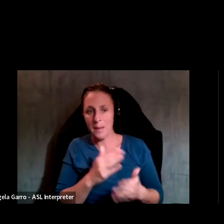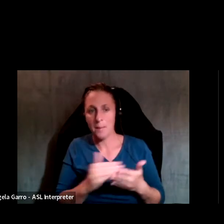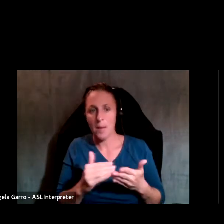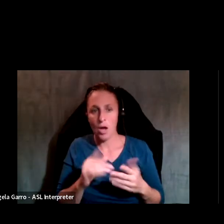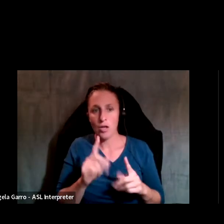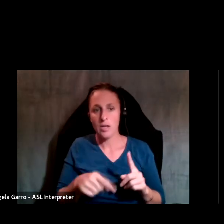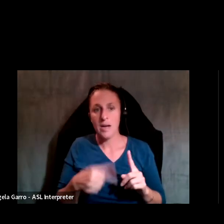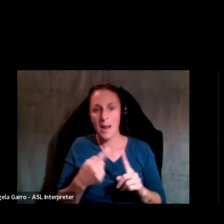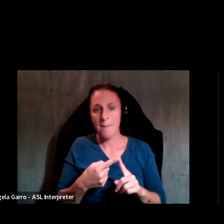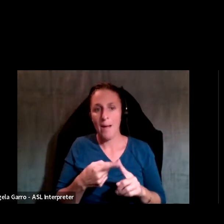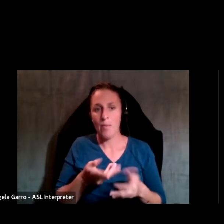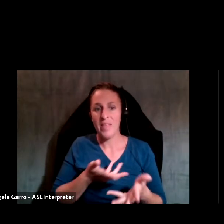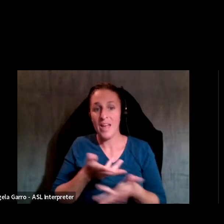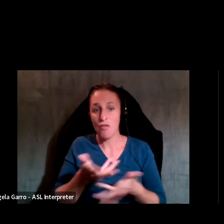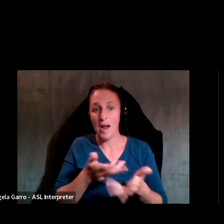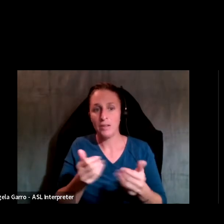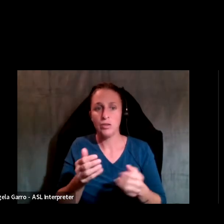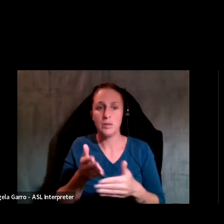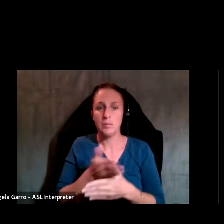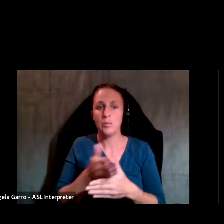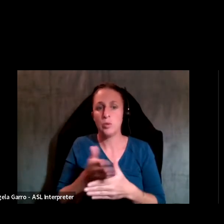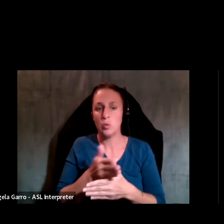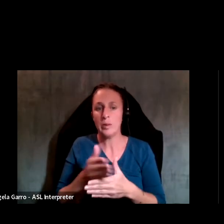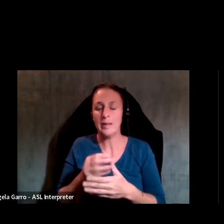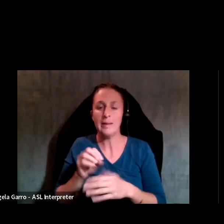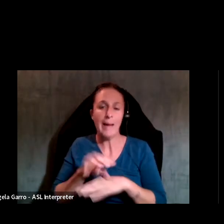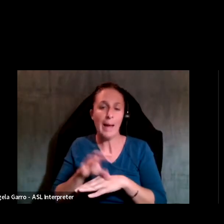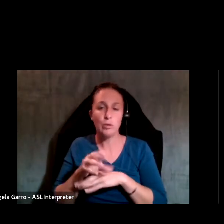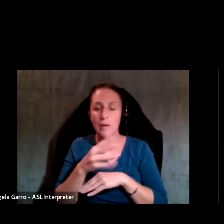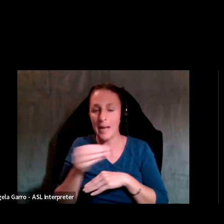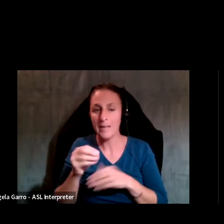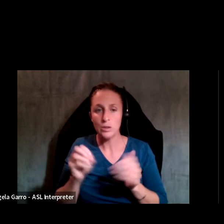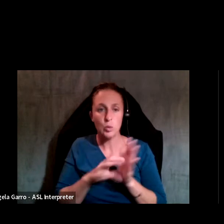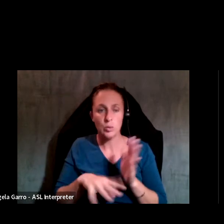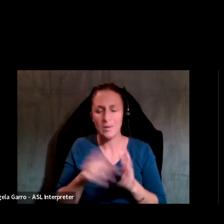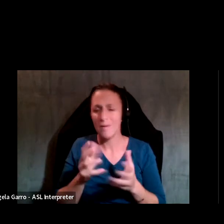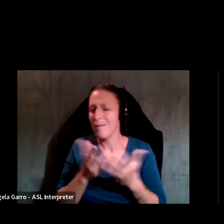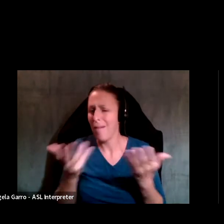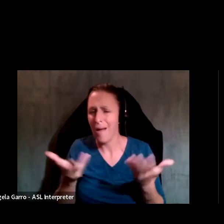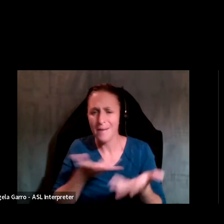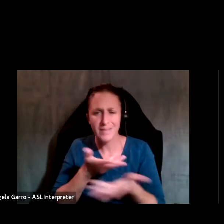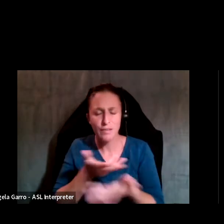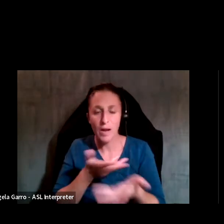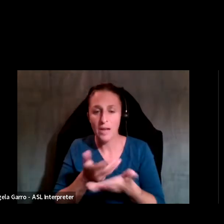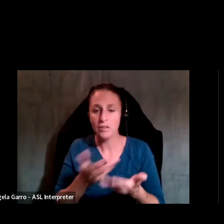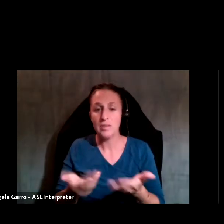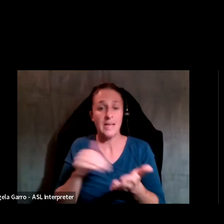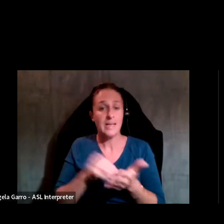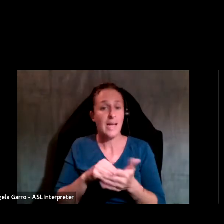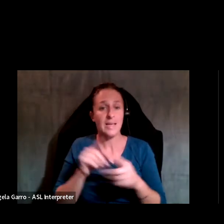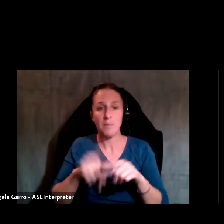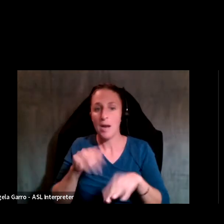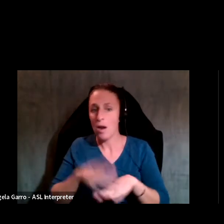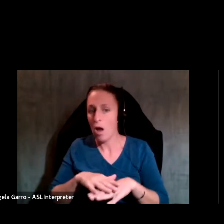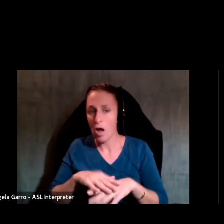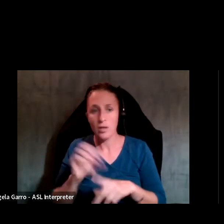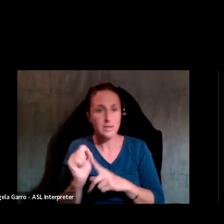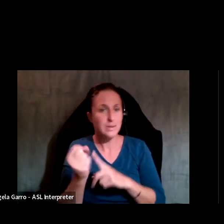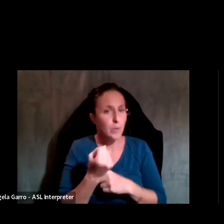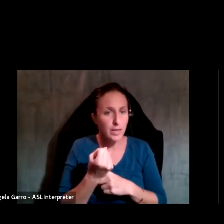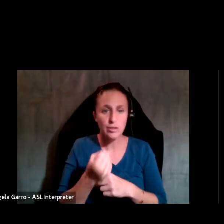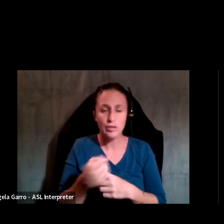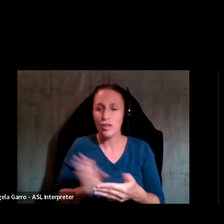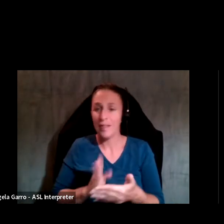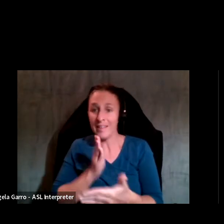about the interaction between counselors and students. I mean, there's a lot of interaction, and again, depending upon the circumstance, depending upon the